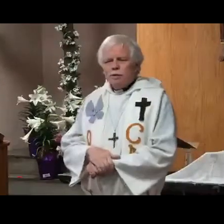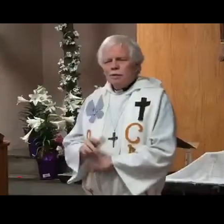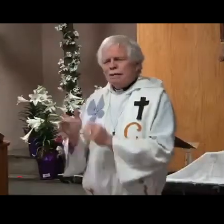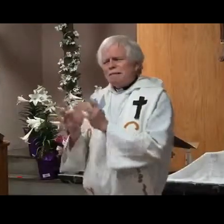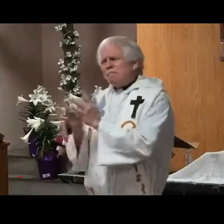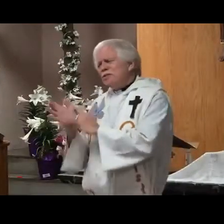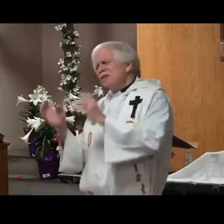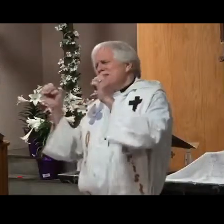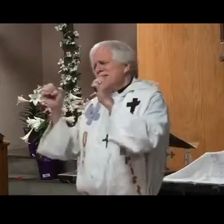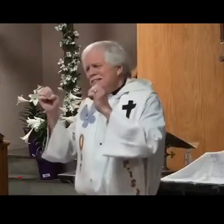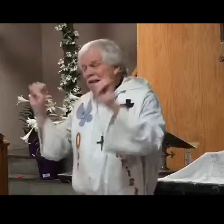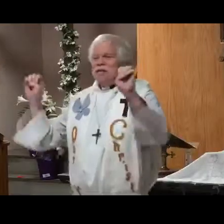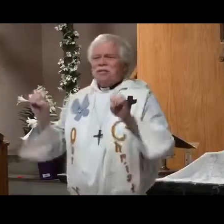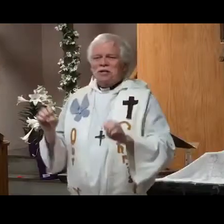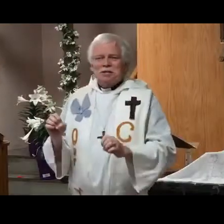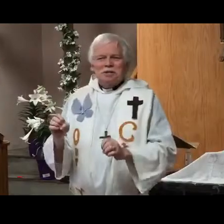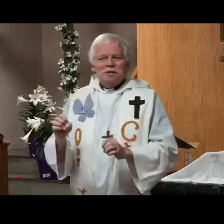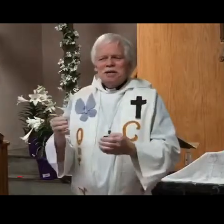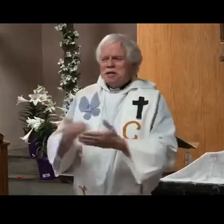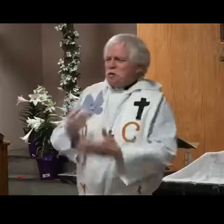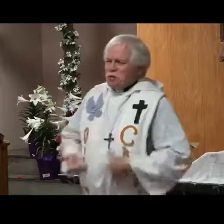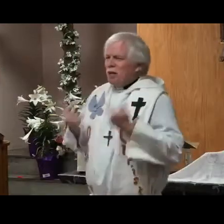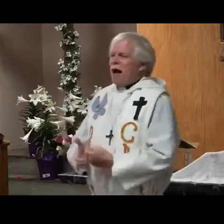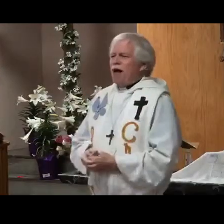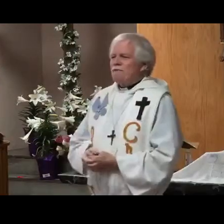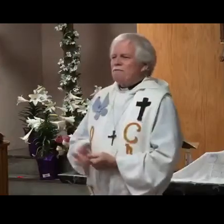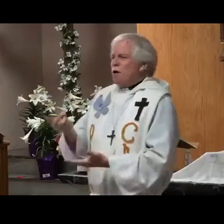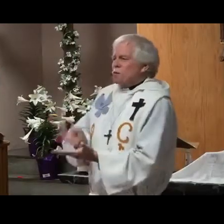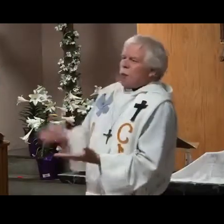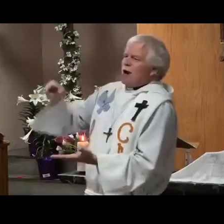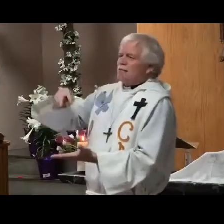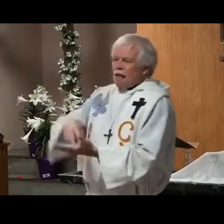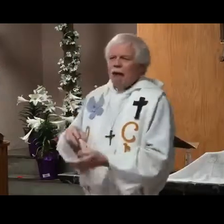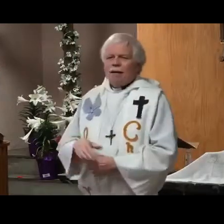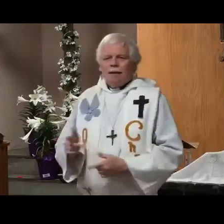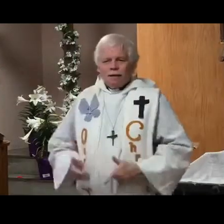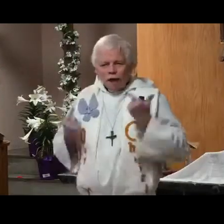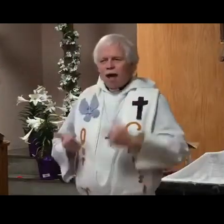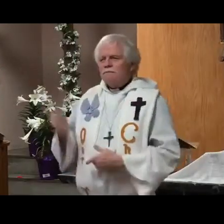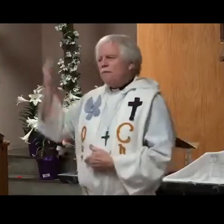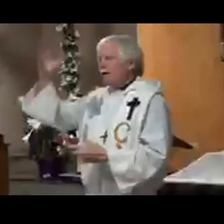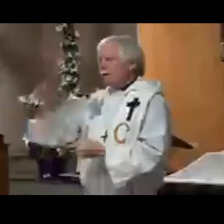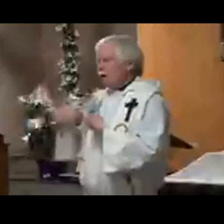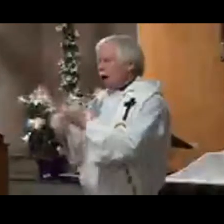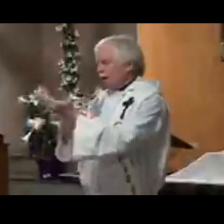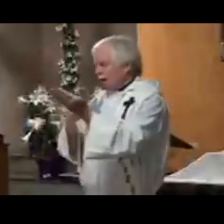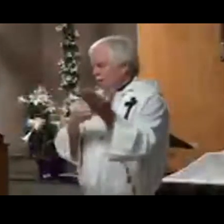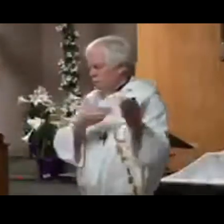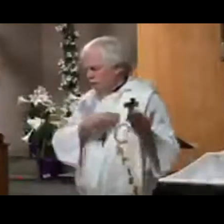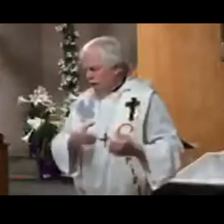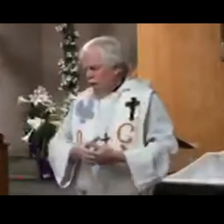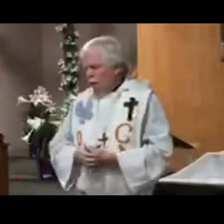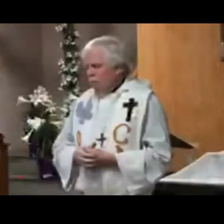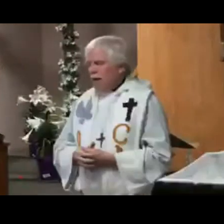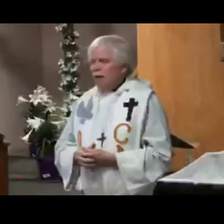doubt Jesus' Easter, new life, rise again life that God